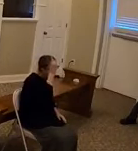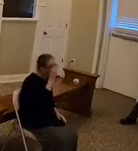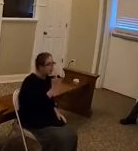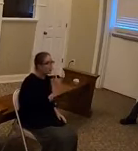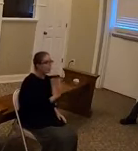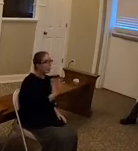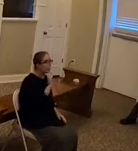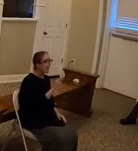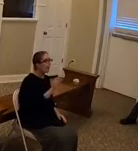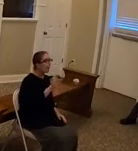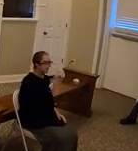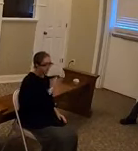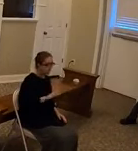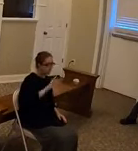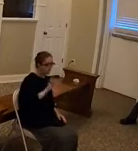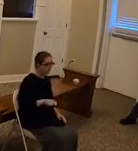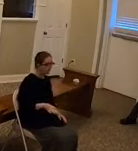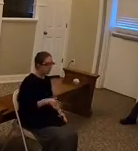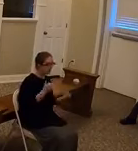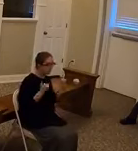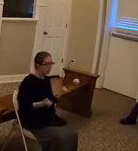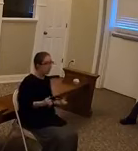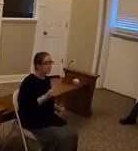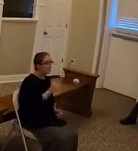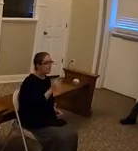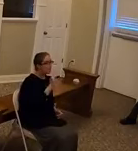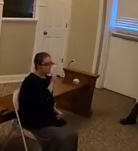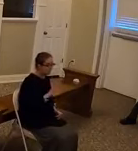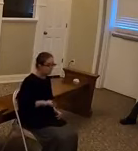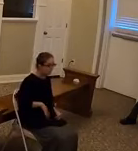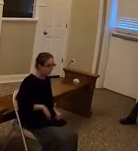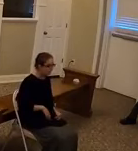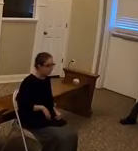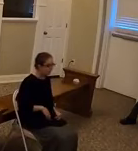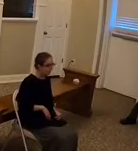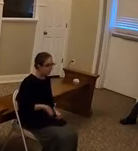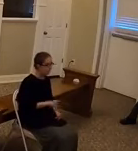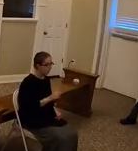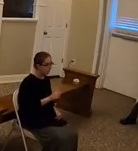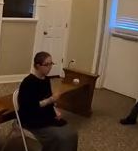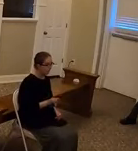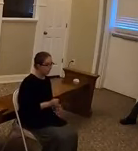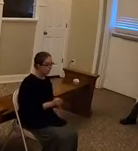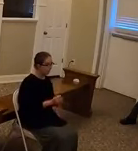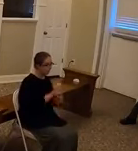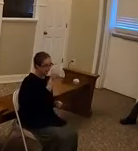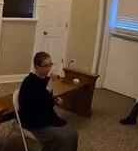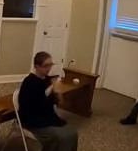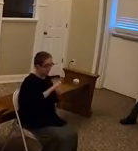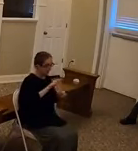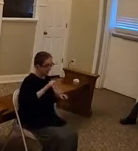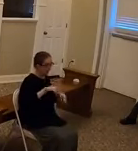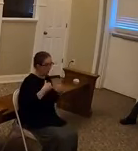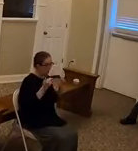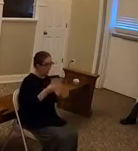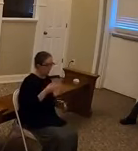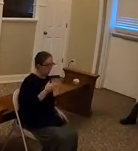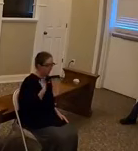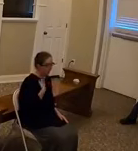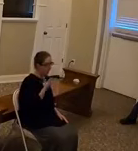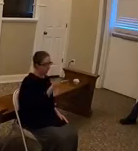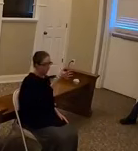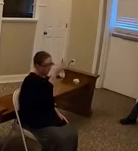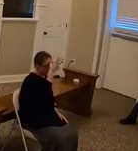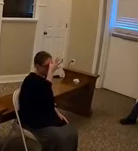You're a king's kid now. And because you're a king's kid, you don't have to put up with the foolishness of the enemy. All you've got to do is say, hey,